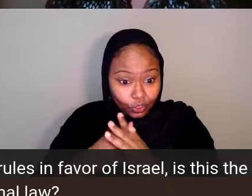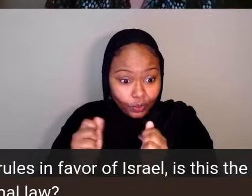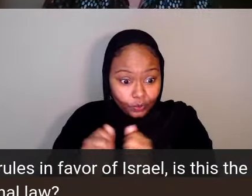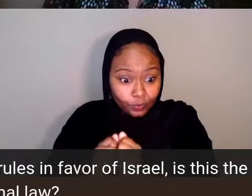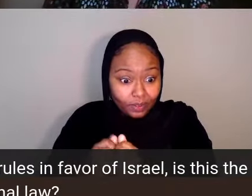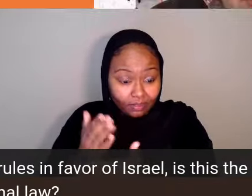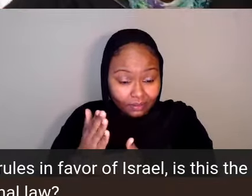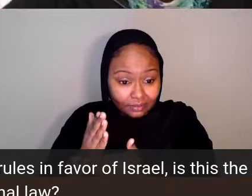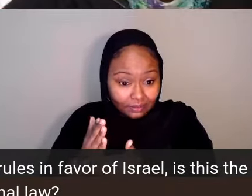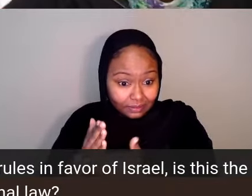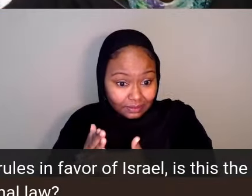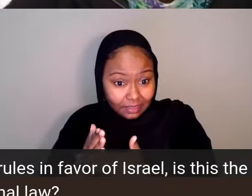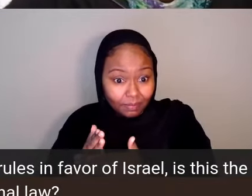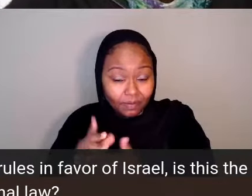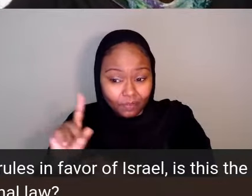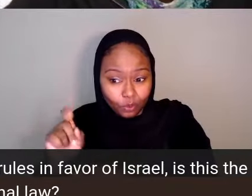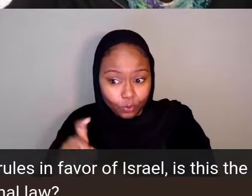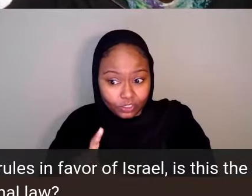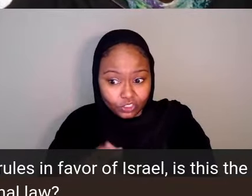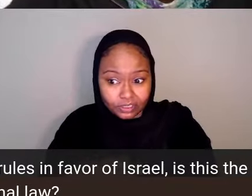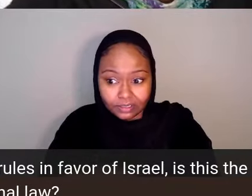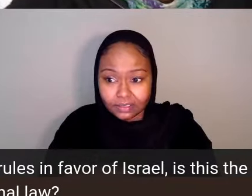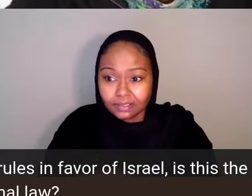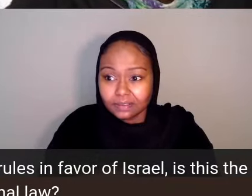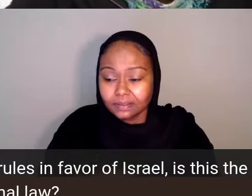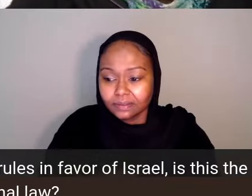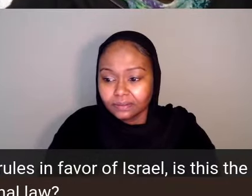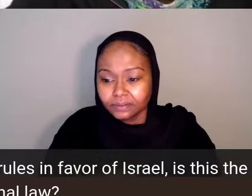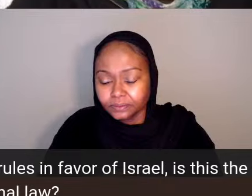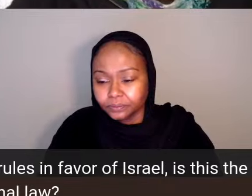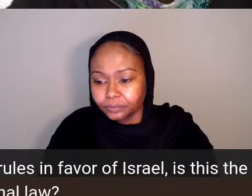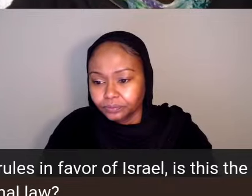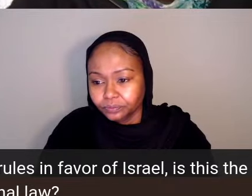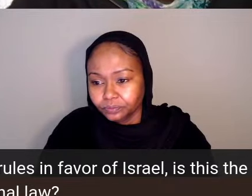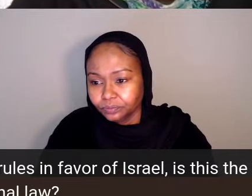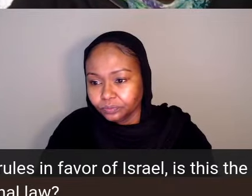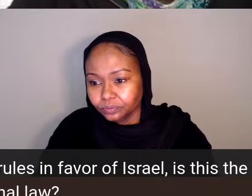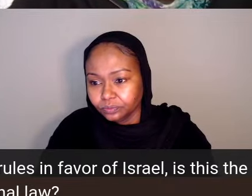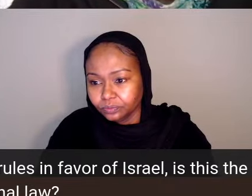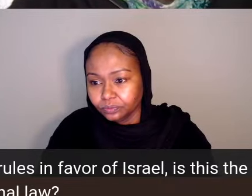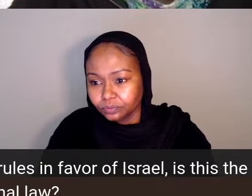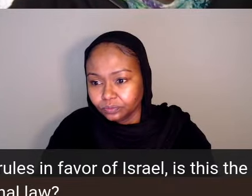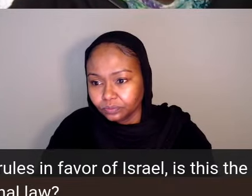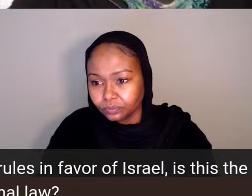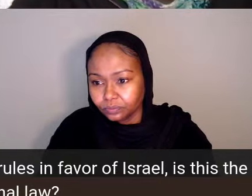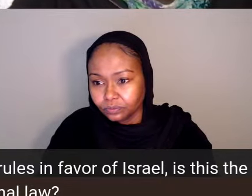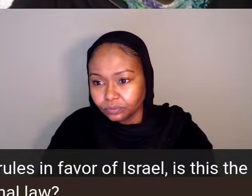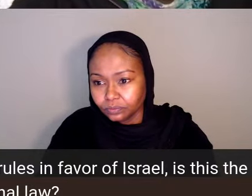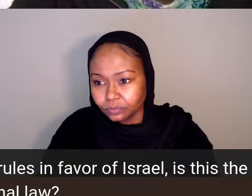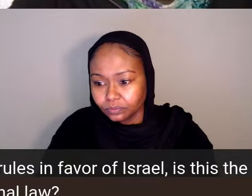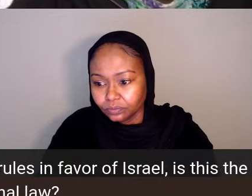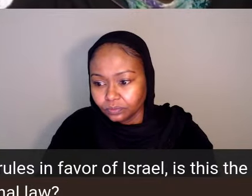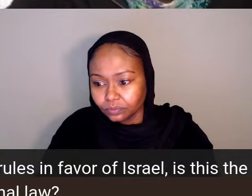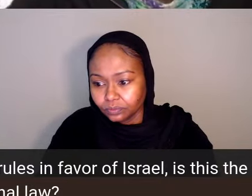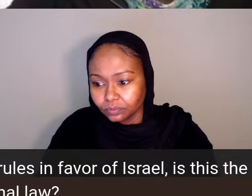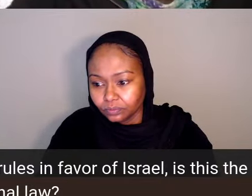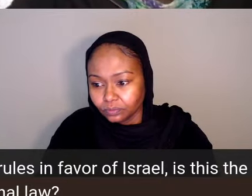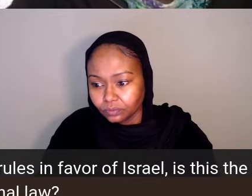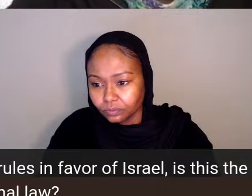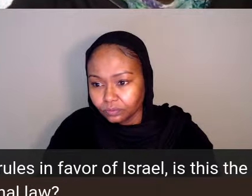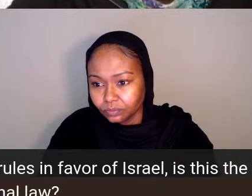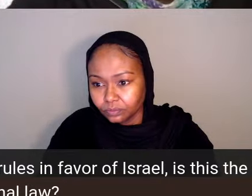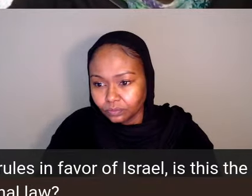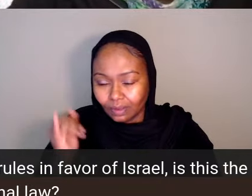So this is one of the questions we got from the audience. So if the ICJ rules in favor of Israel, is this